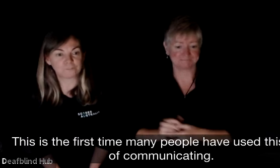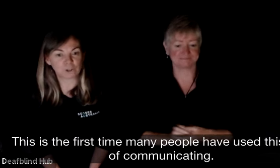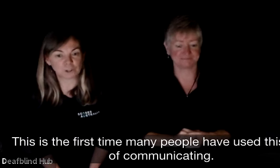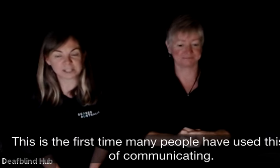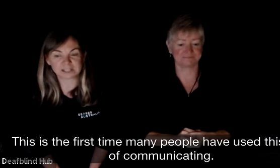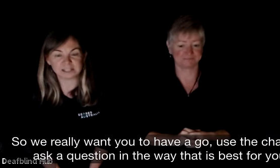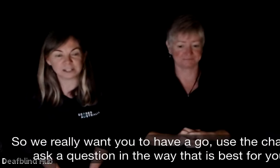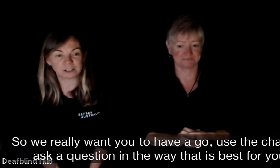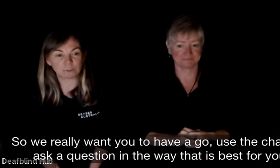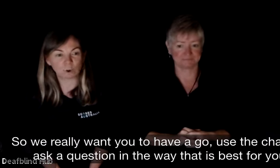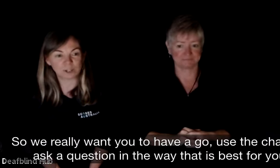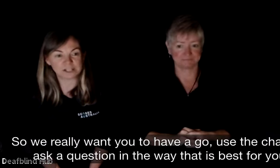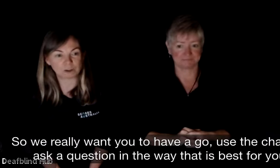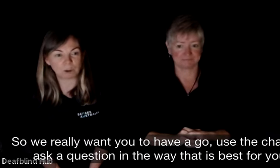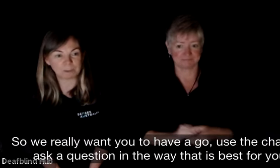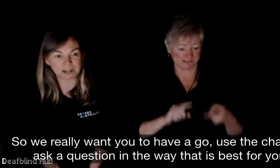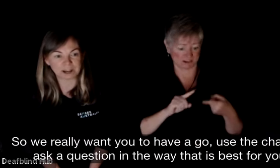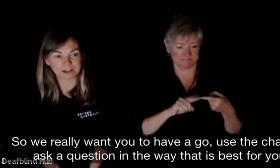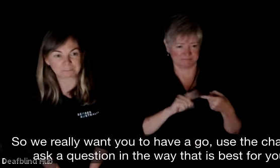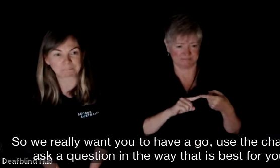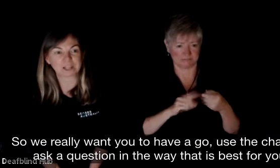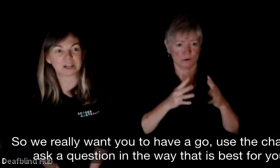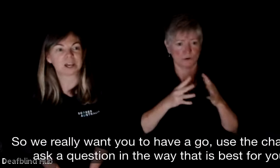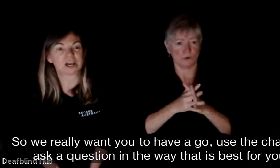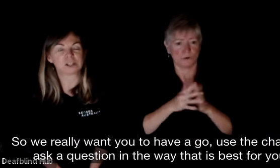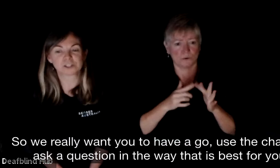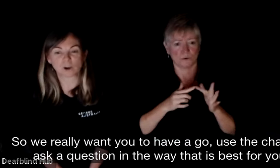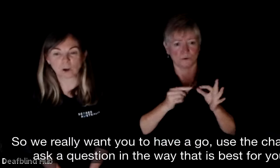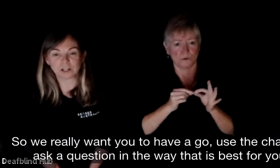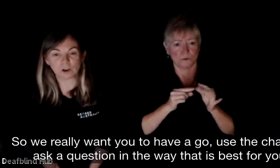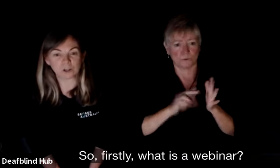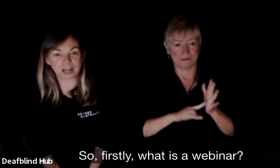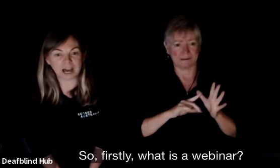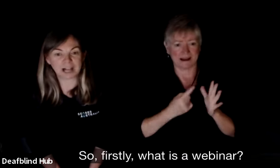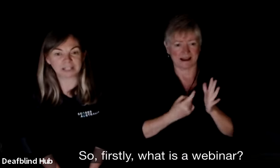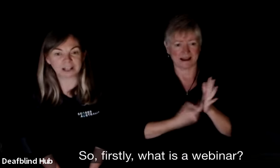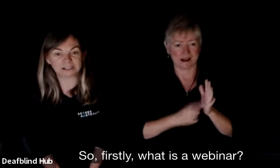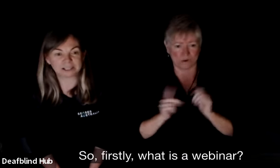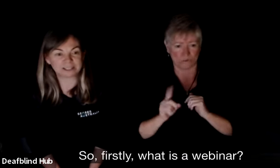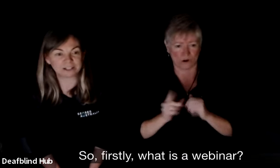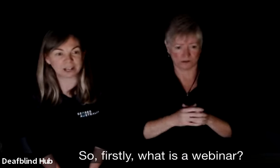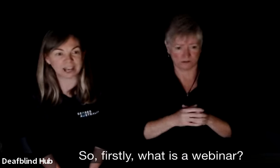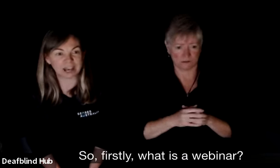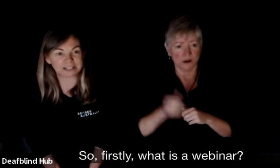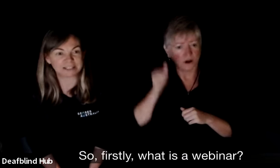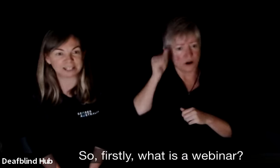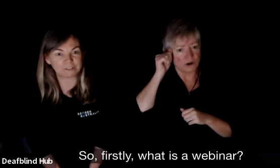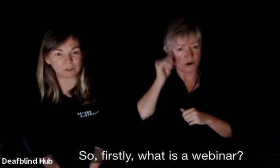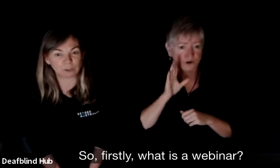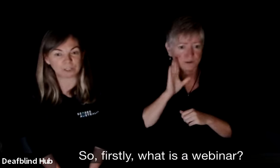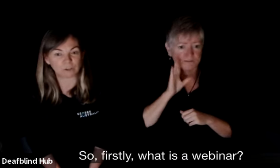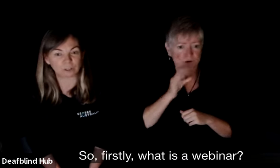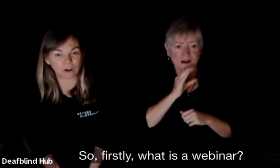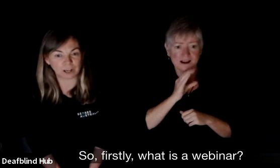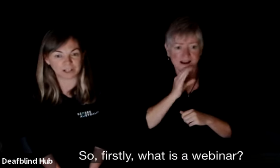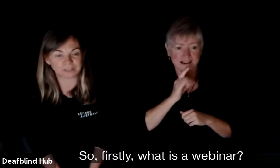So firstly, what is a webinar? So I know Carla said, I can't see